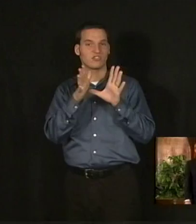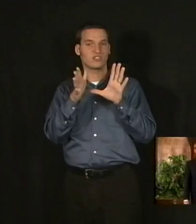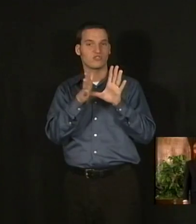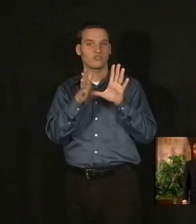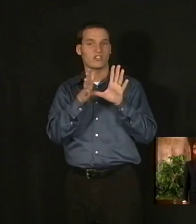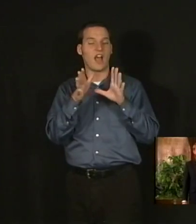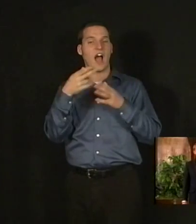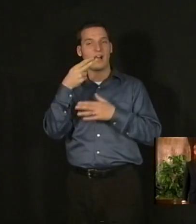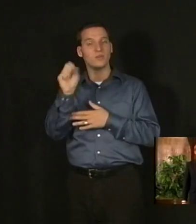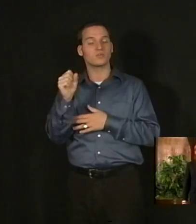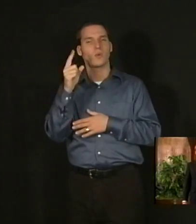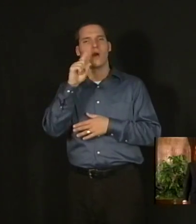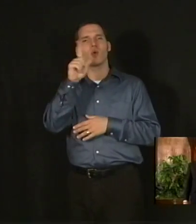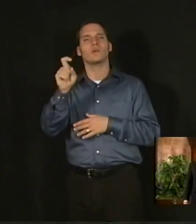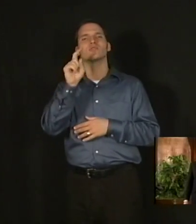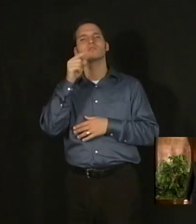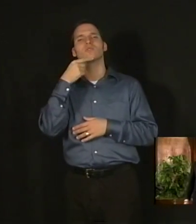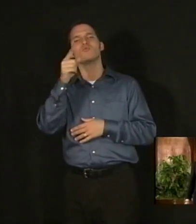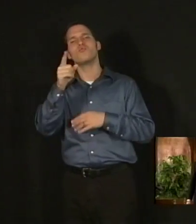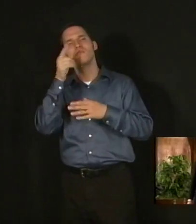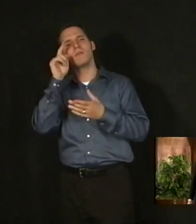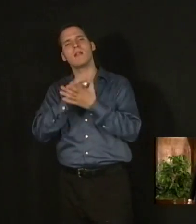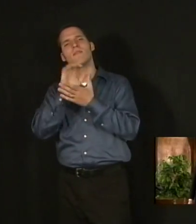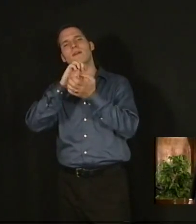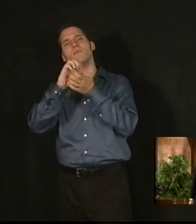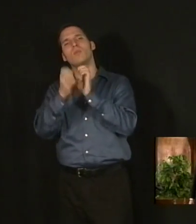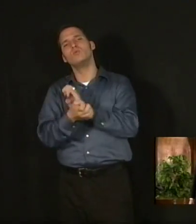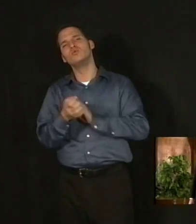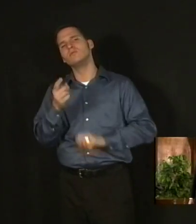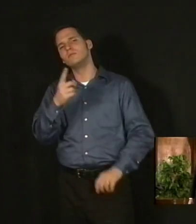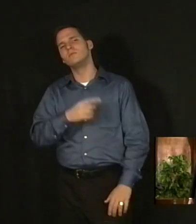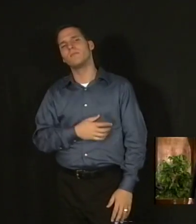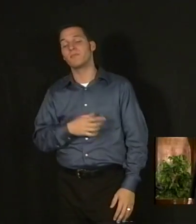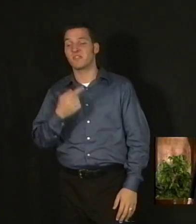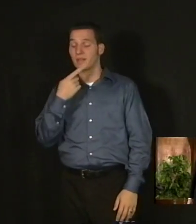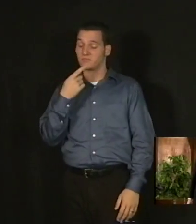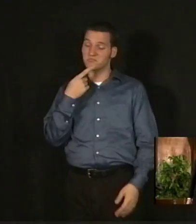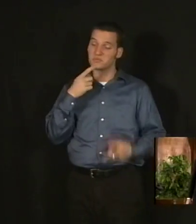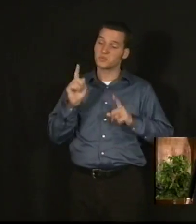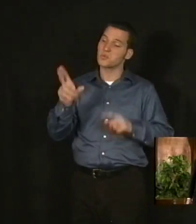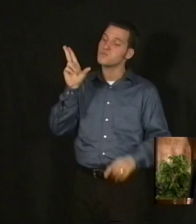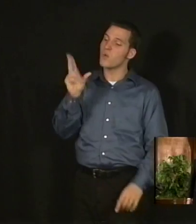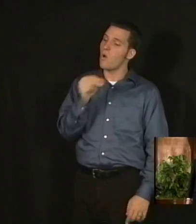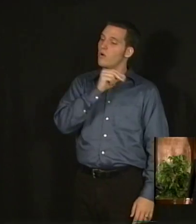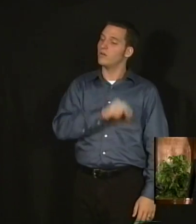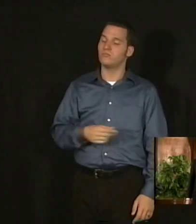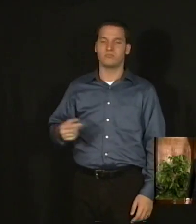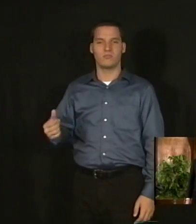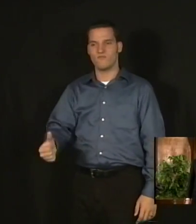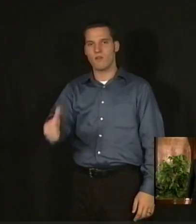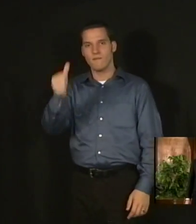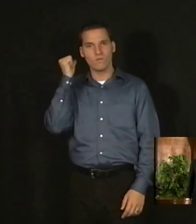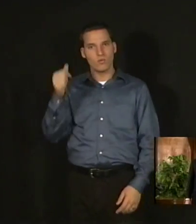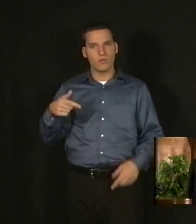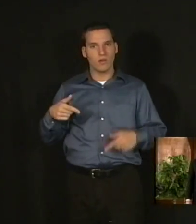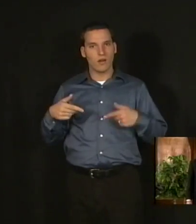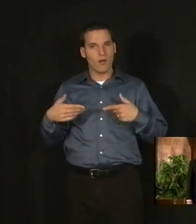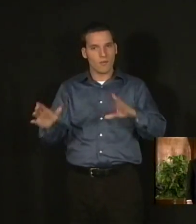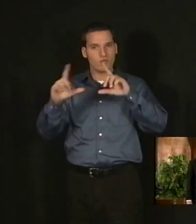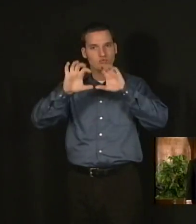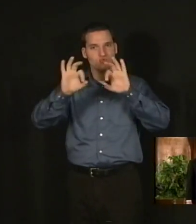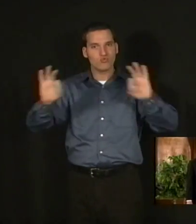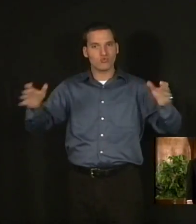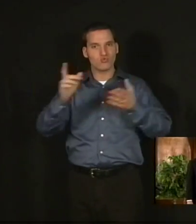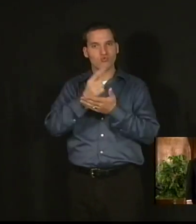one of the questions on the test was, 'Do you believe in evolution?' I answered, 'No.' They refused to let me